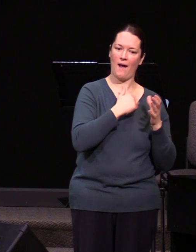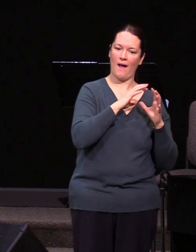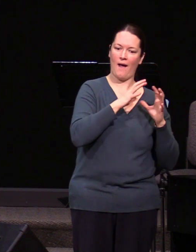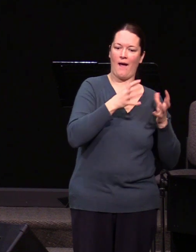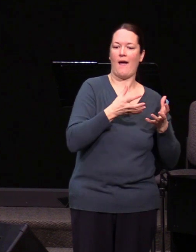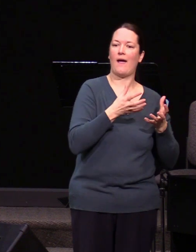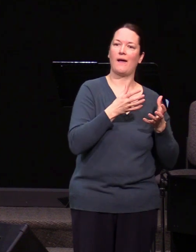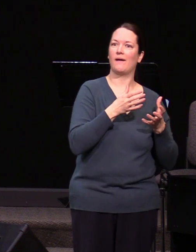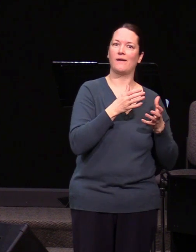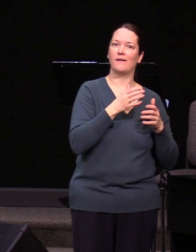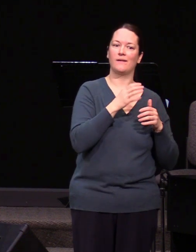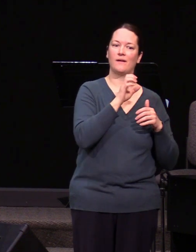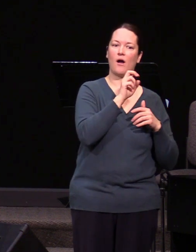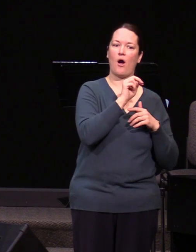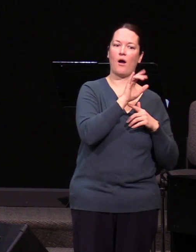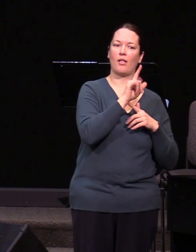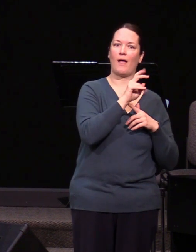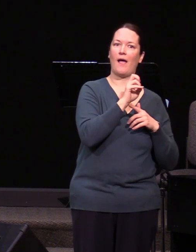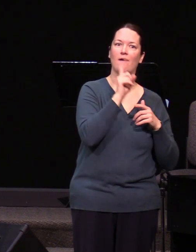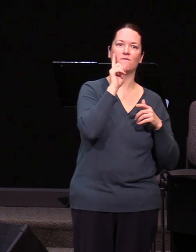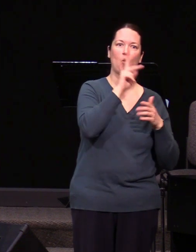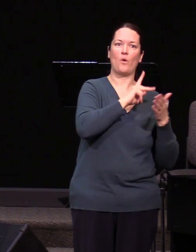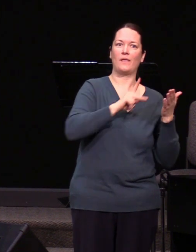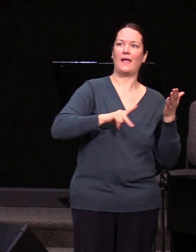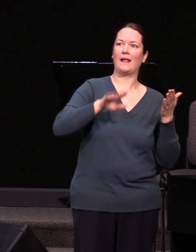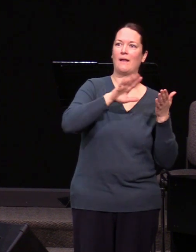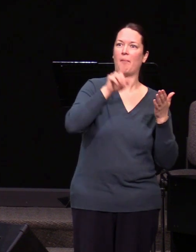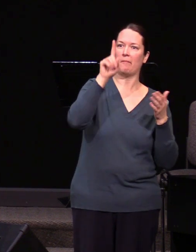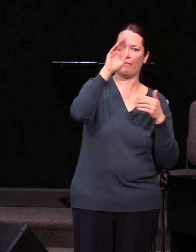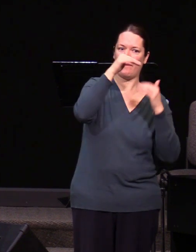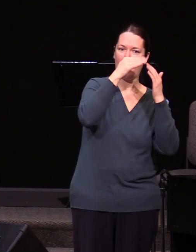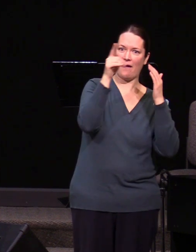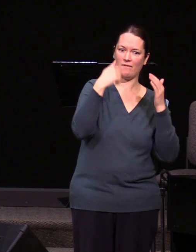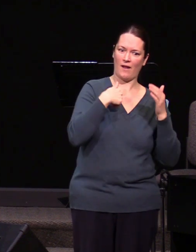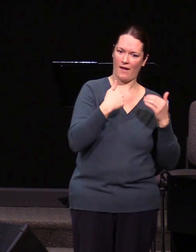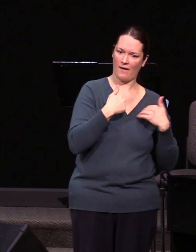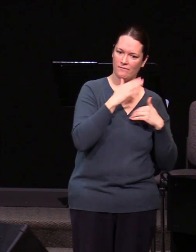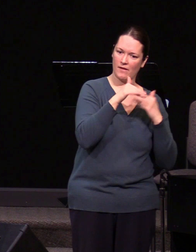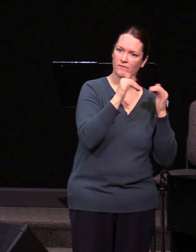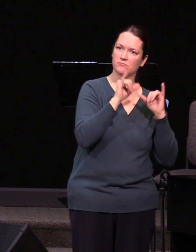enclave of the kingdom of heaven here wherever they stand, correct?